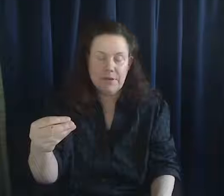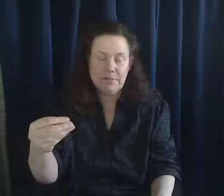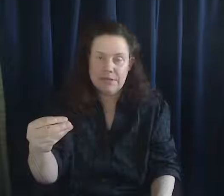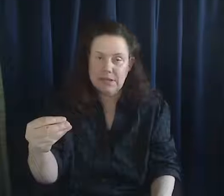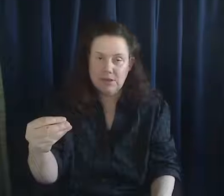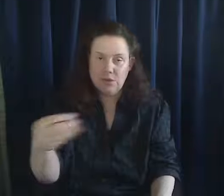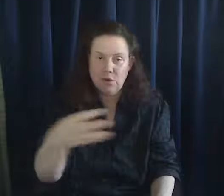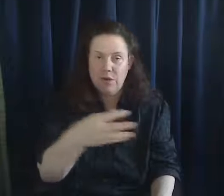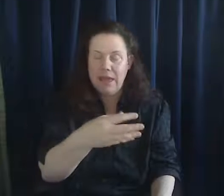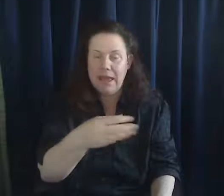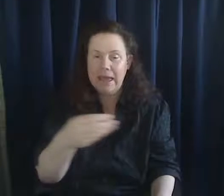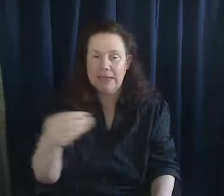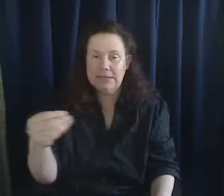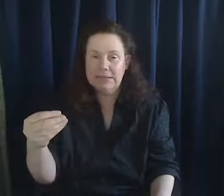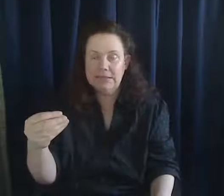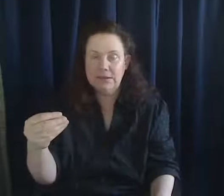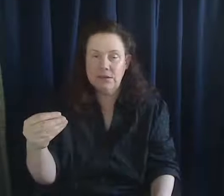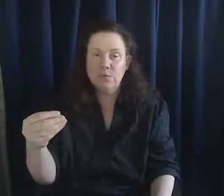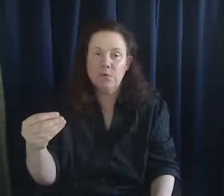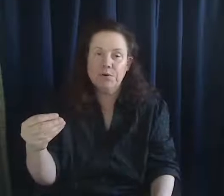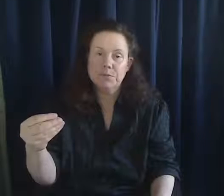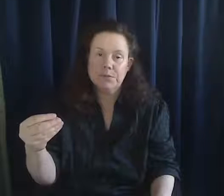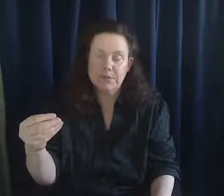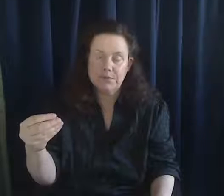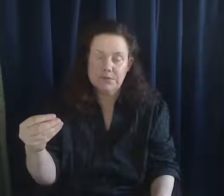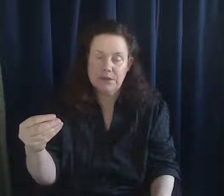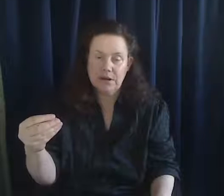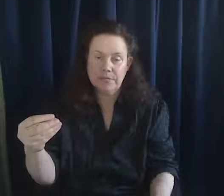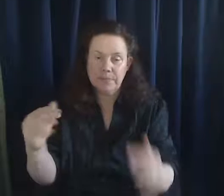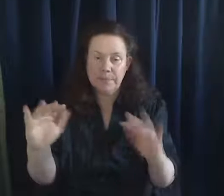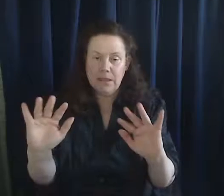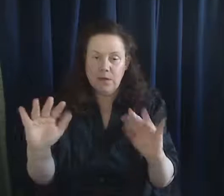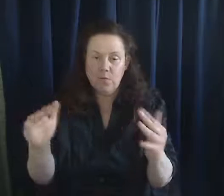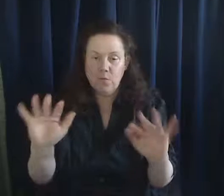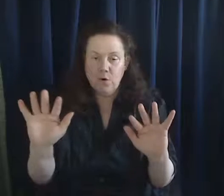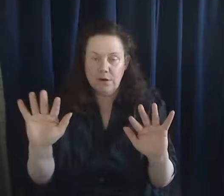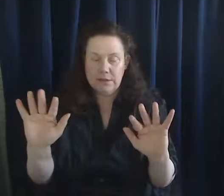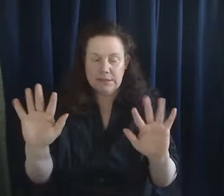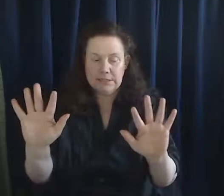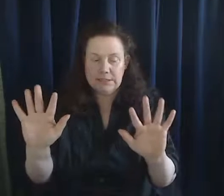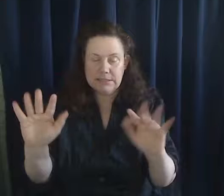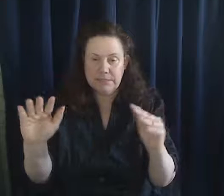does not show. And wars would never start. War is